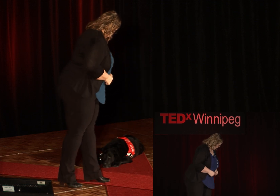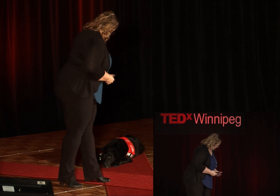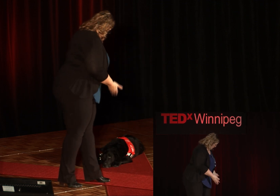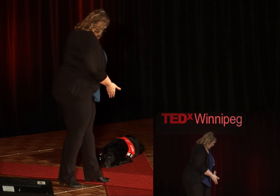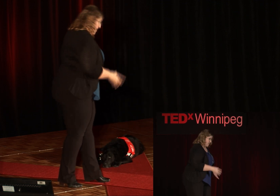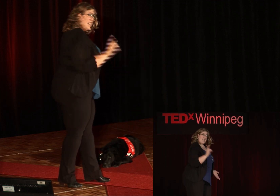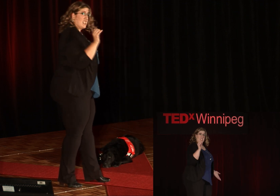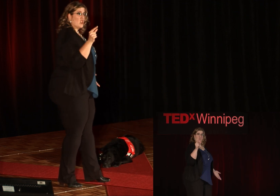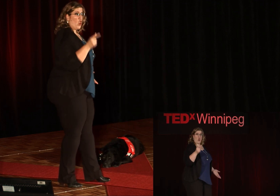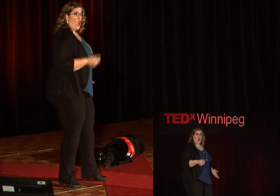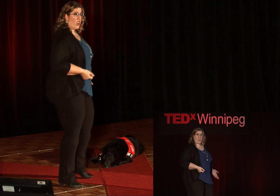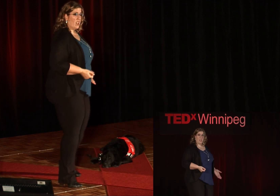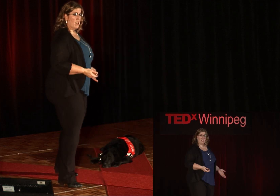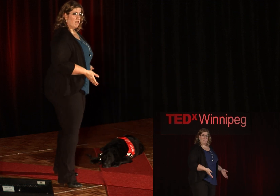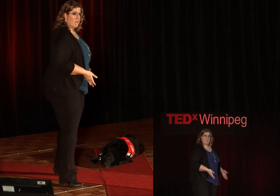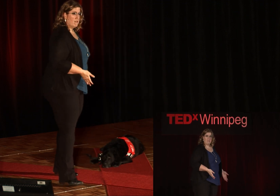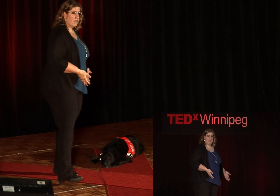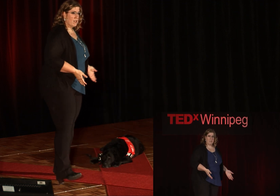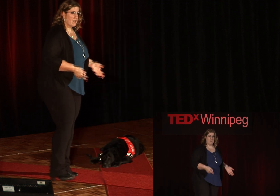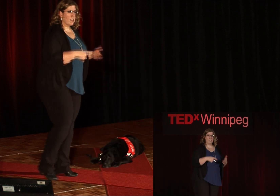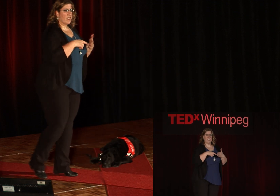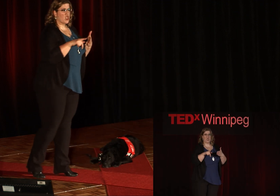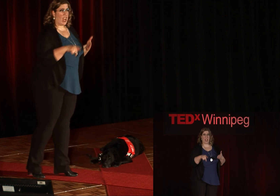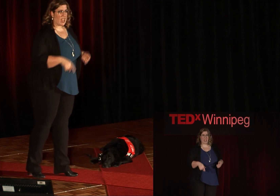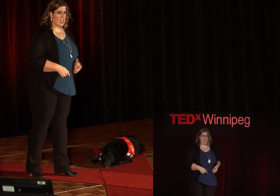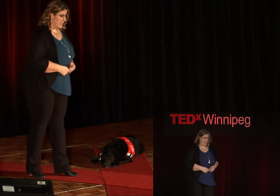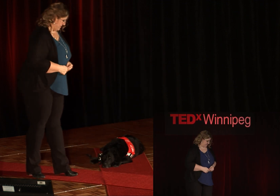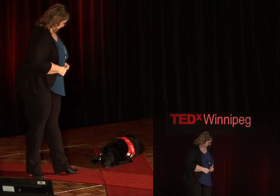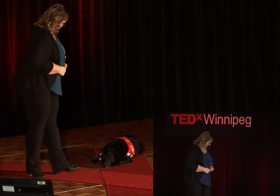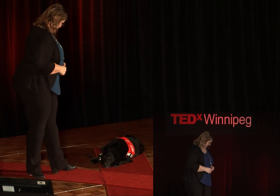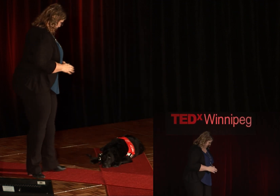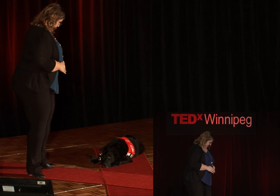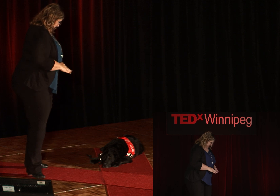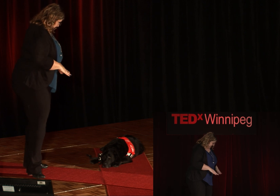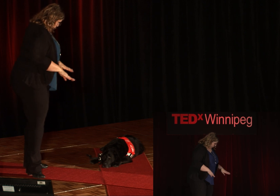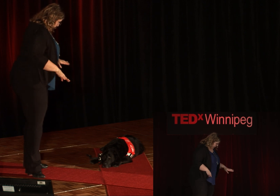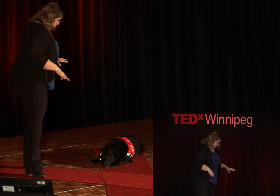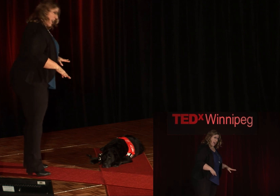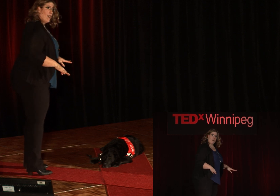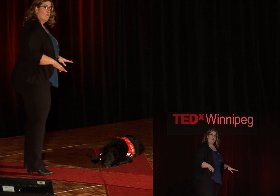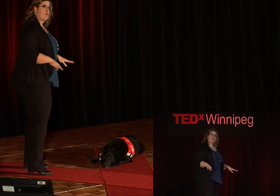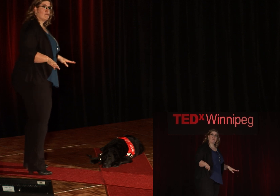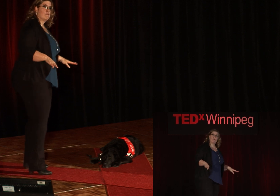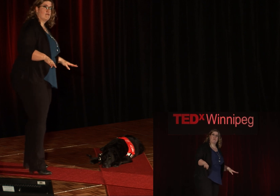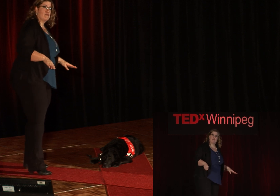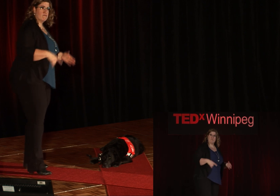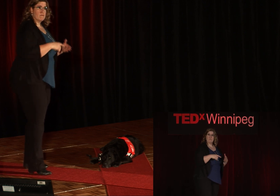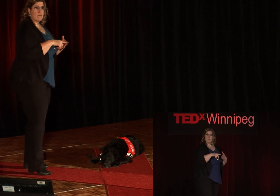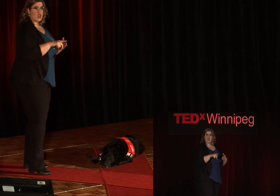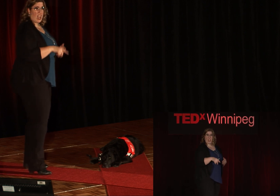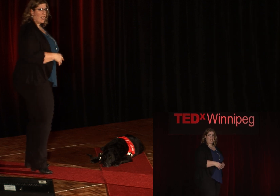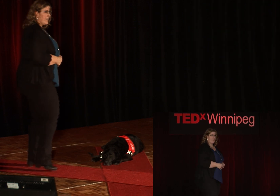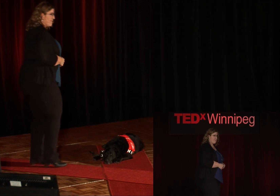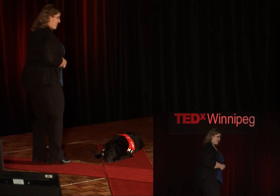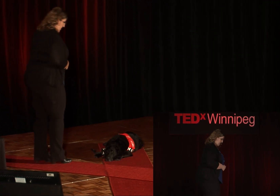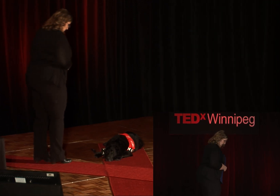Is it a dog? Check. Is it on the ground? Check.